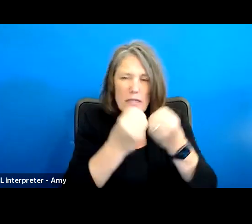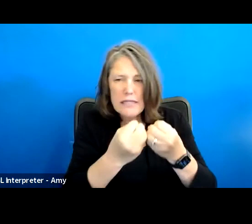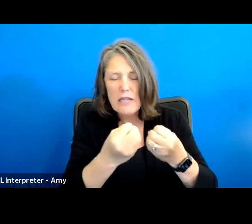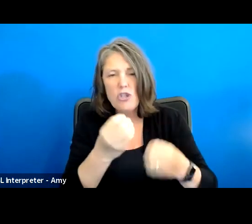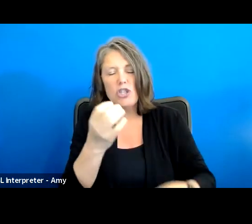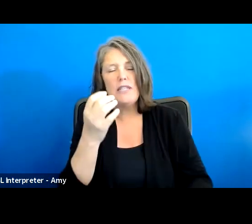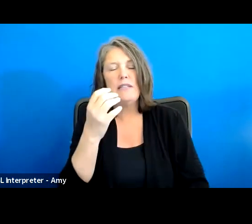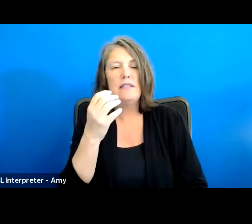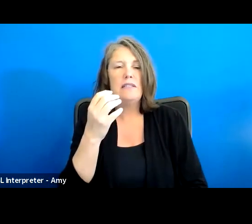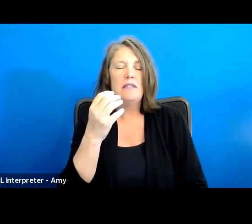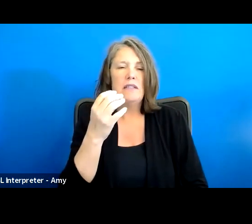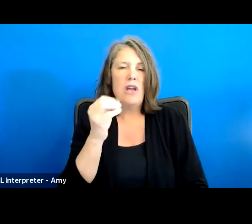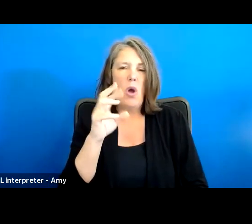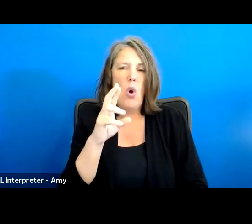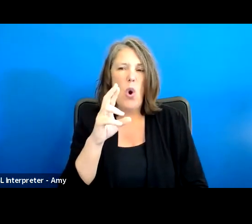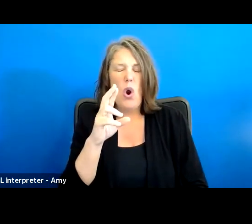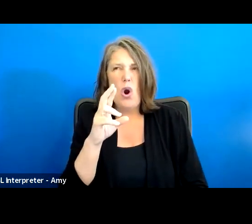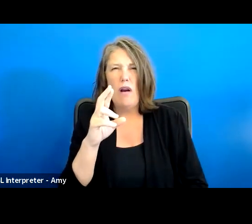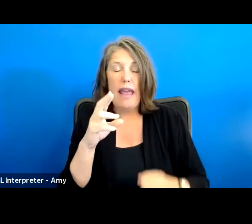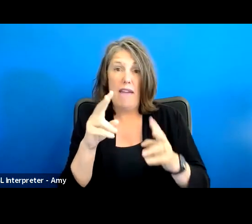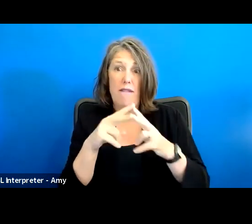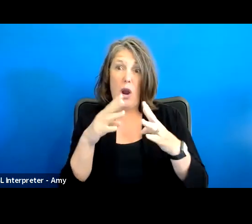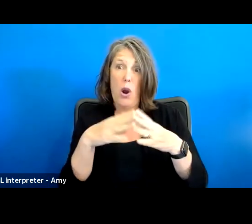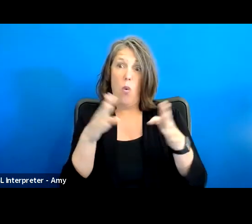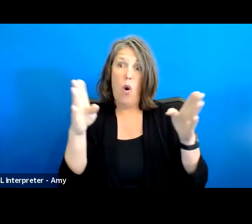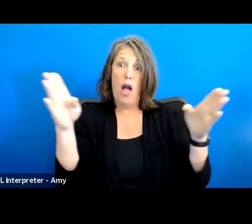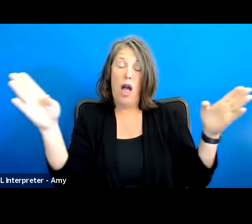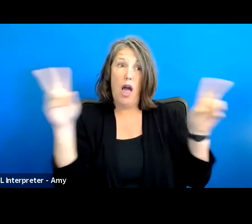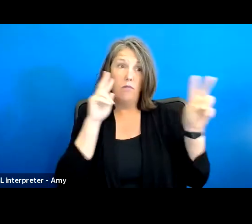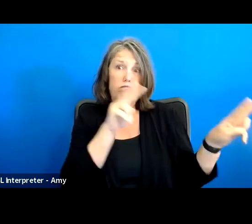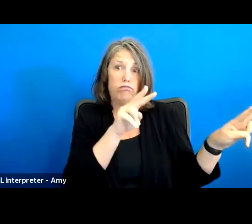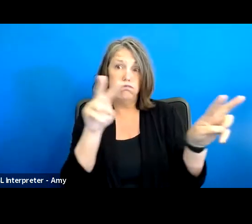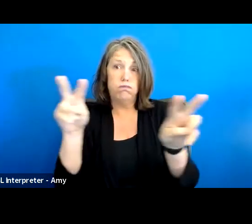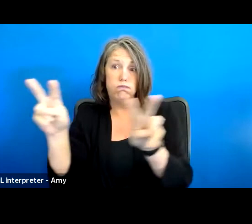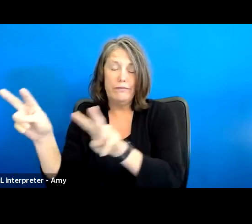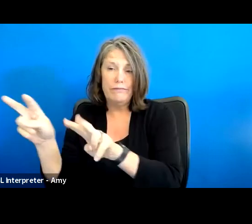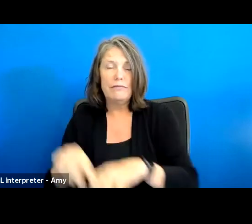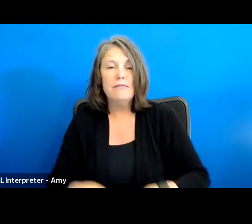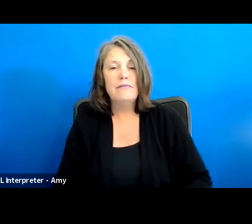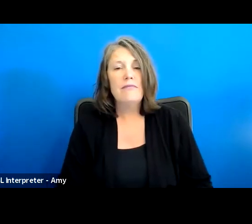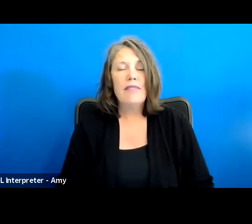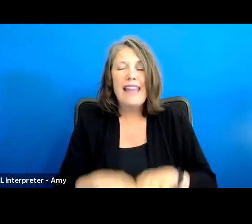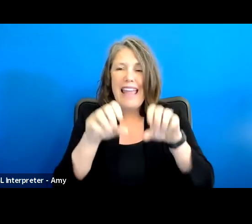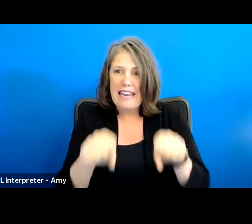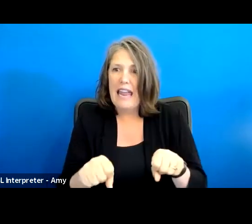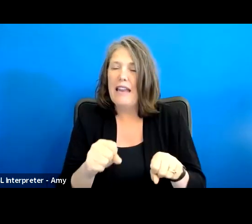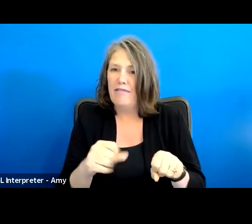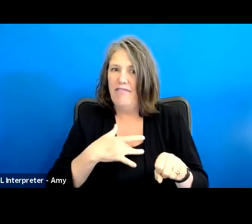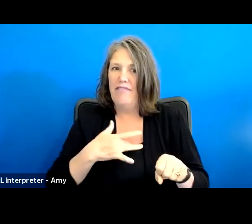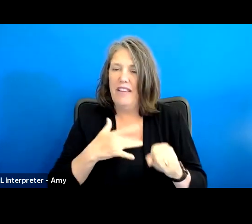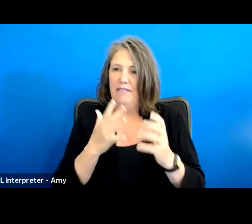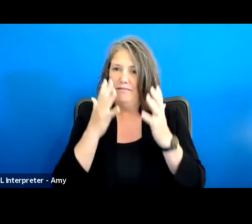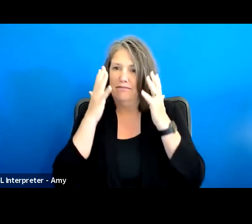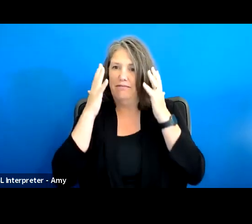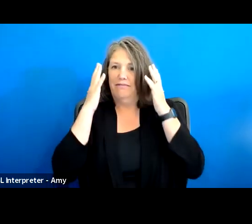or take a very wide lens look at things and can be very intimidating to a lot